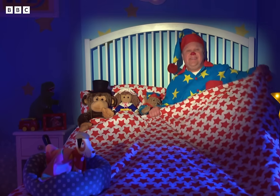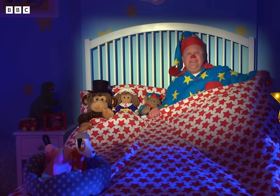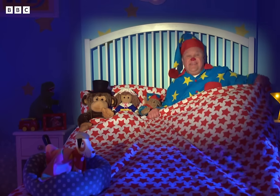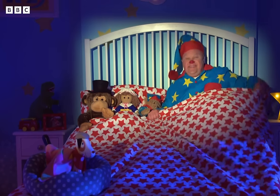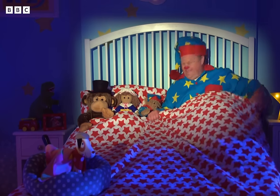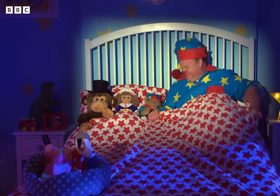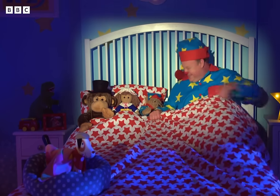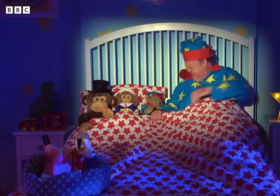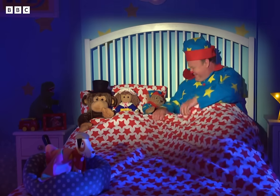night.